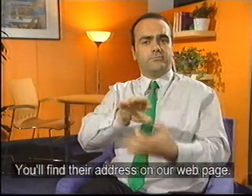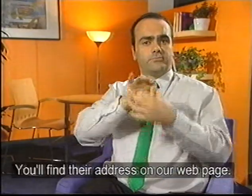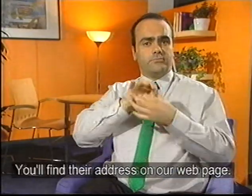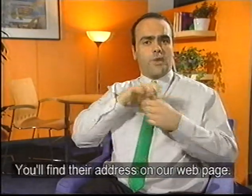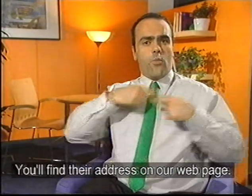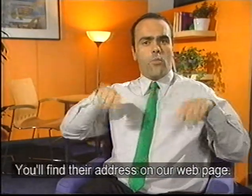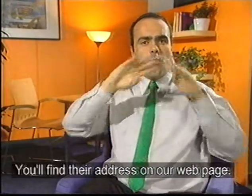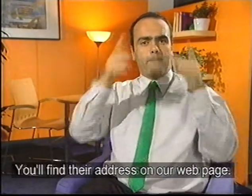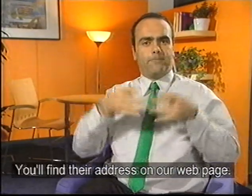on our webpage.